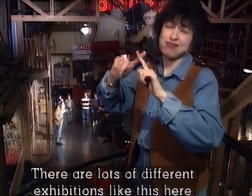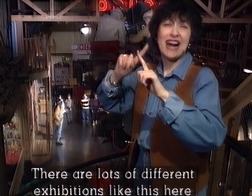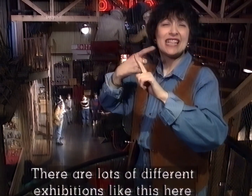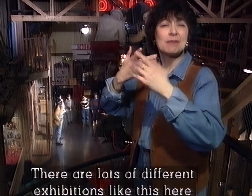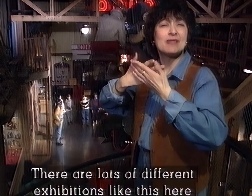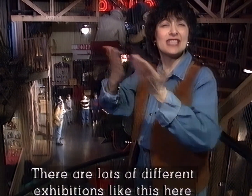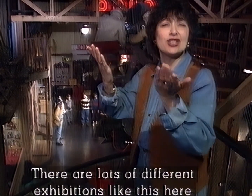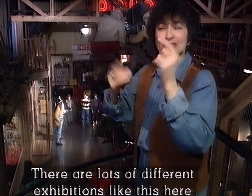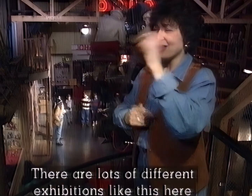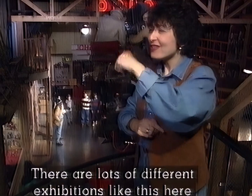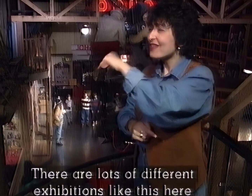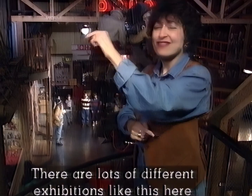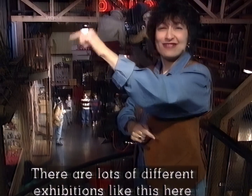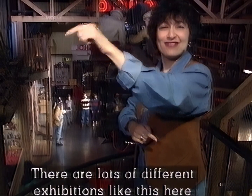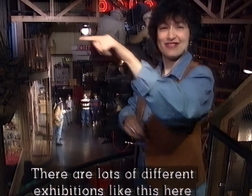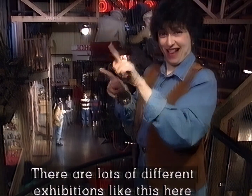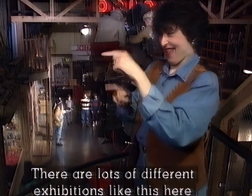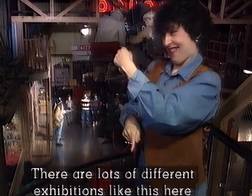of different exhibitions like this one here.